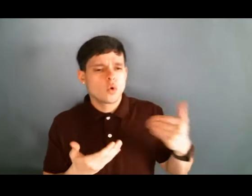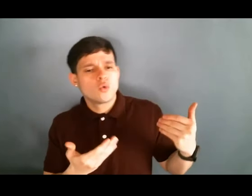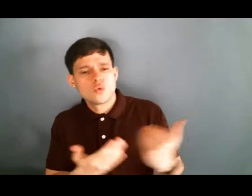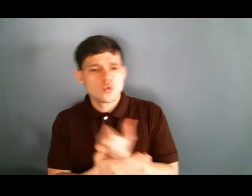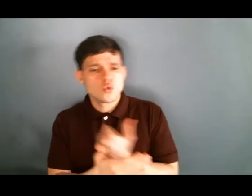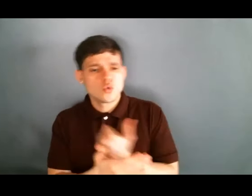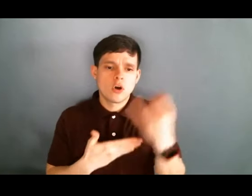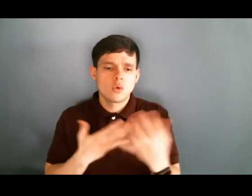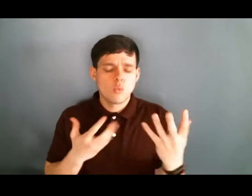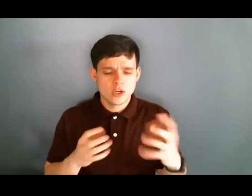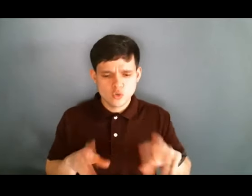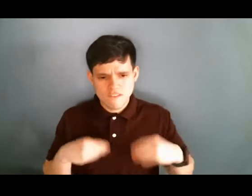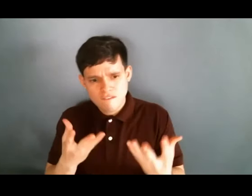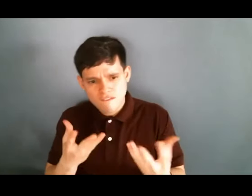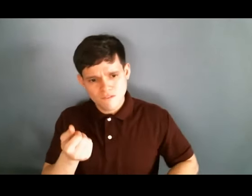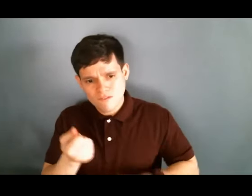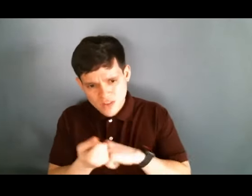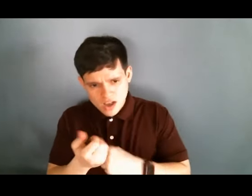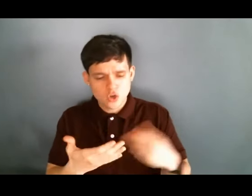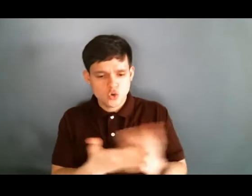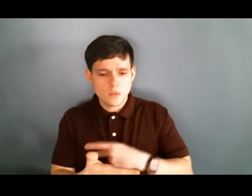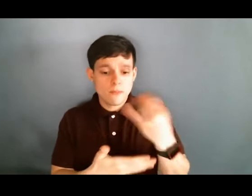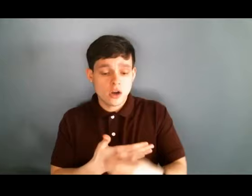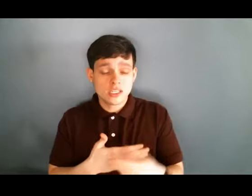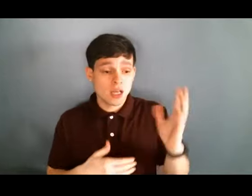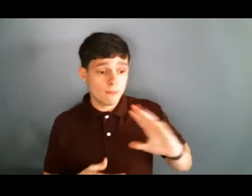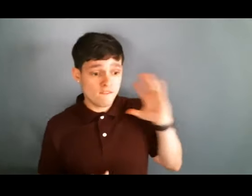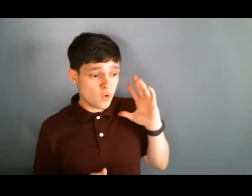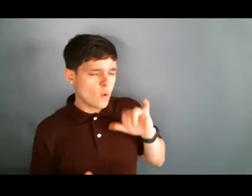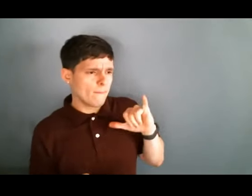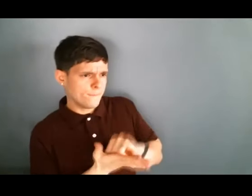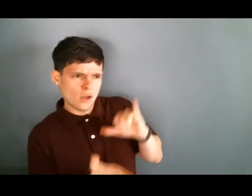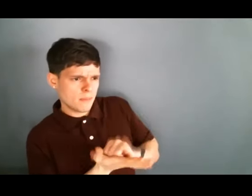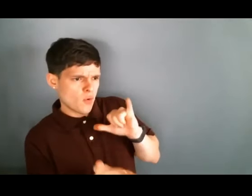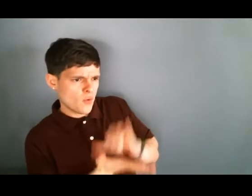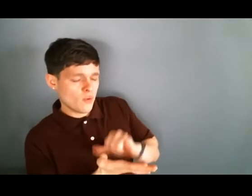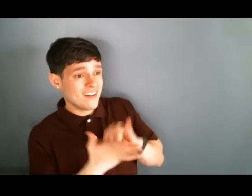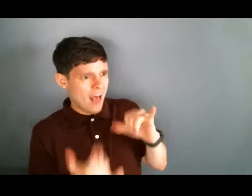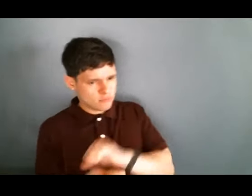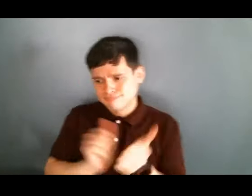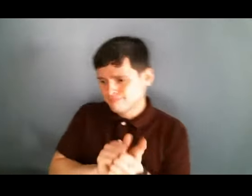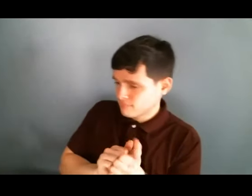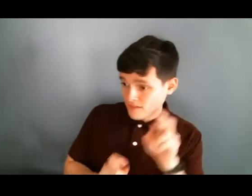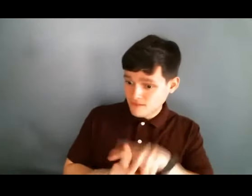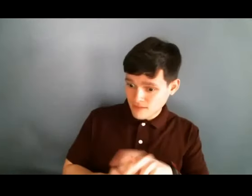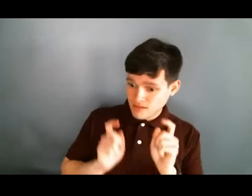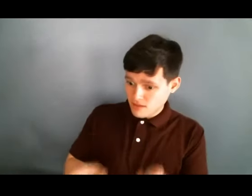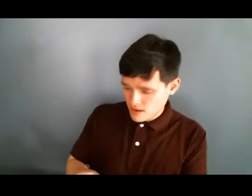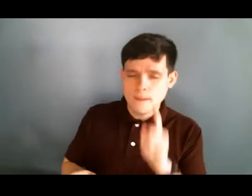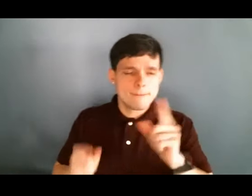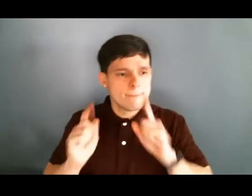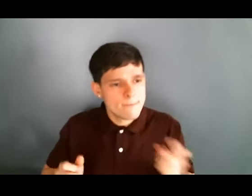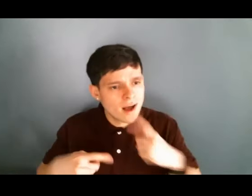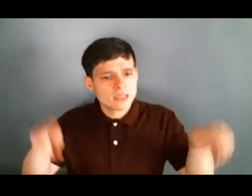project. We want to make something that wasn't necessarily possible before possible. That said, if you feel that you've been working on a body